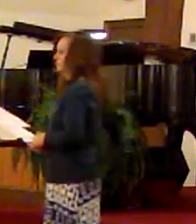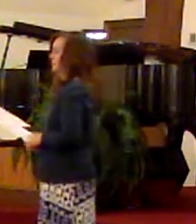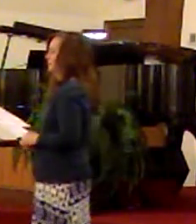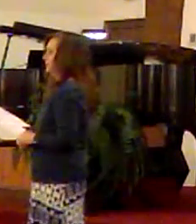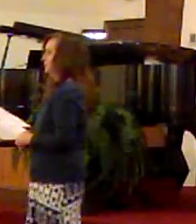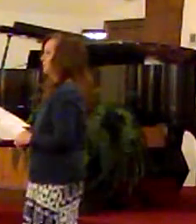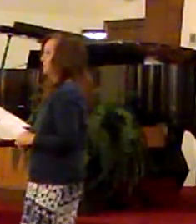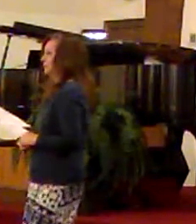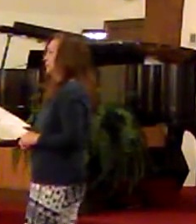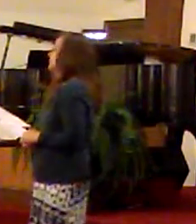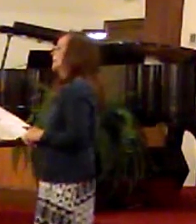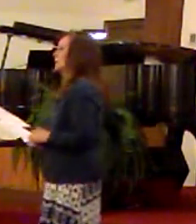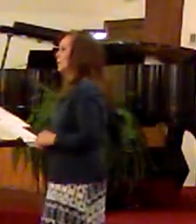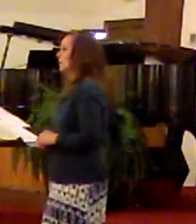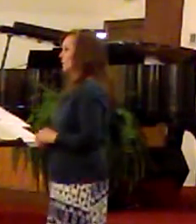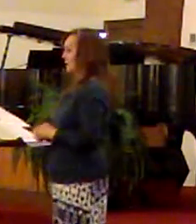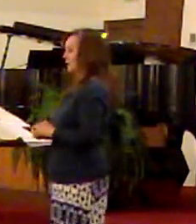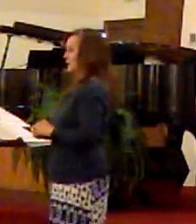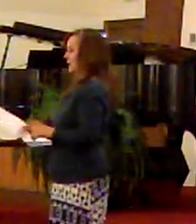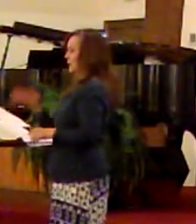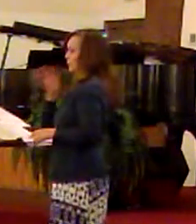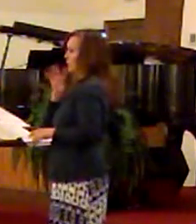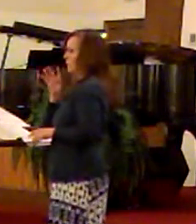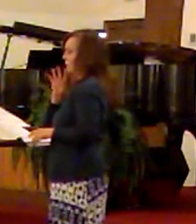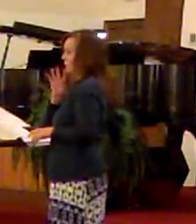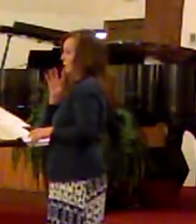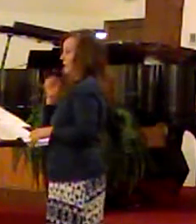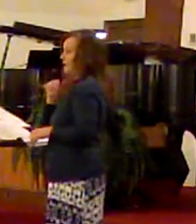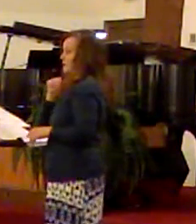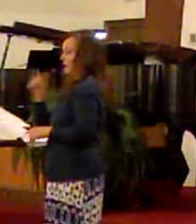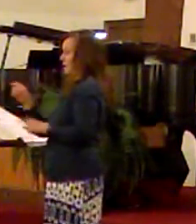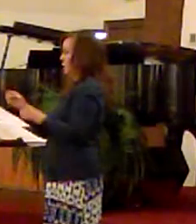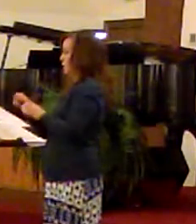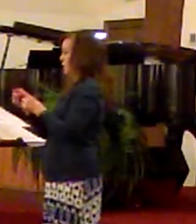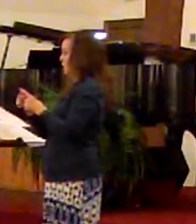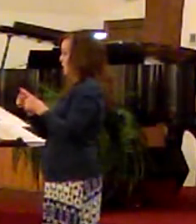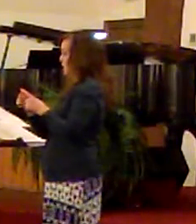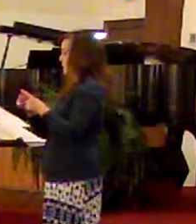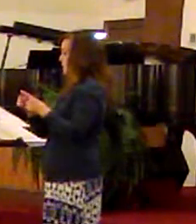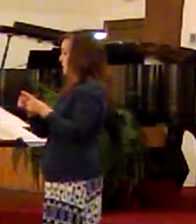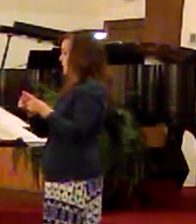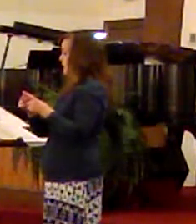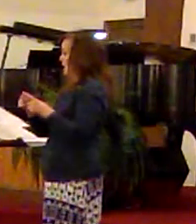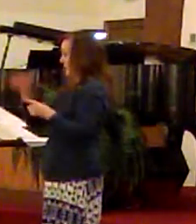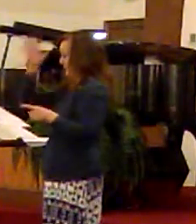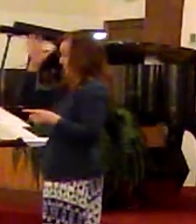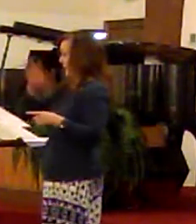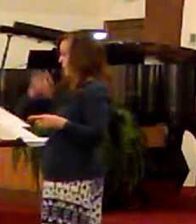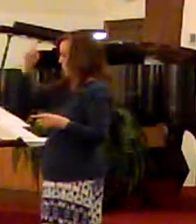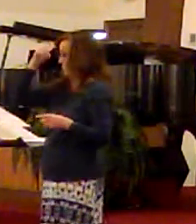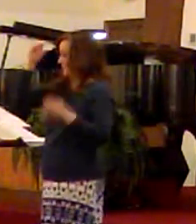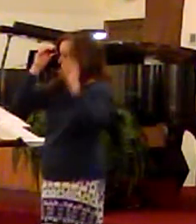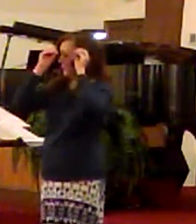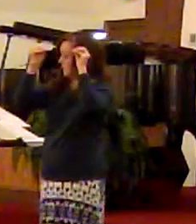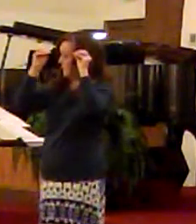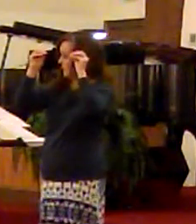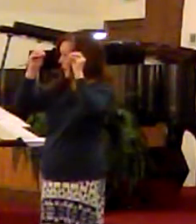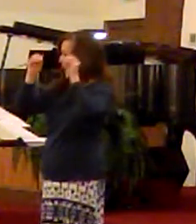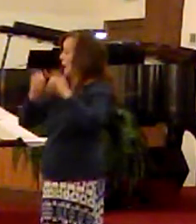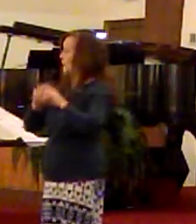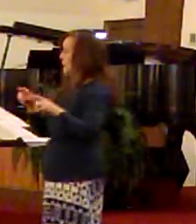1 Corinthians 2:13, which things also we speak. Not in the words which man's wisdom teacheth, but which the